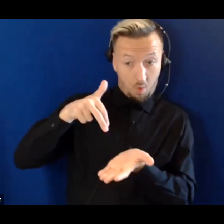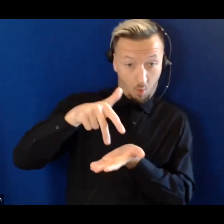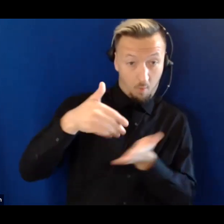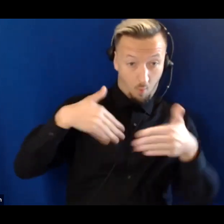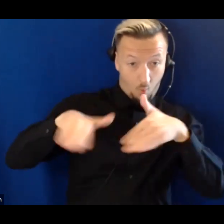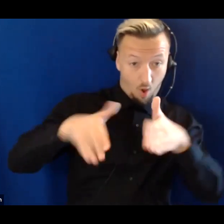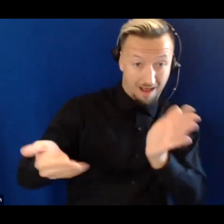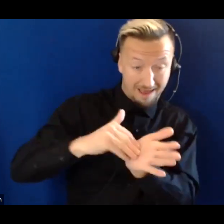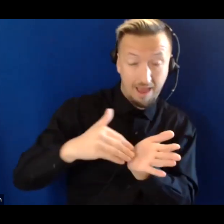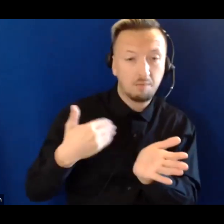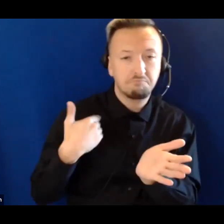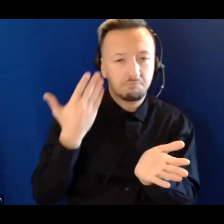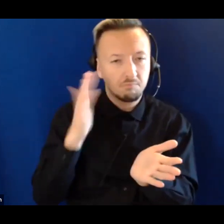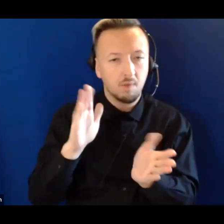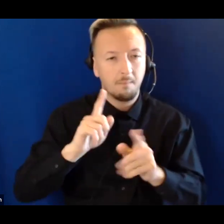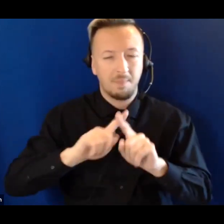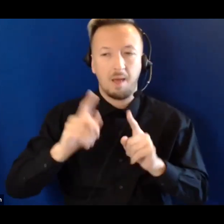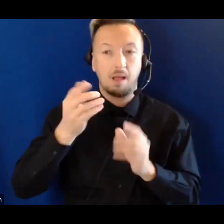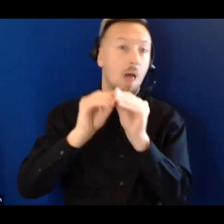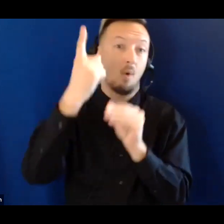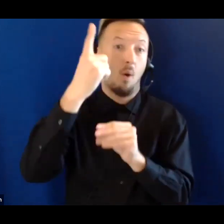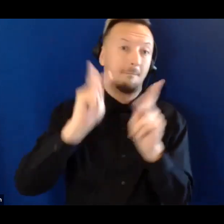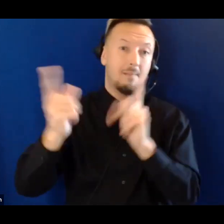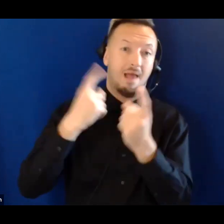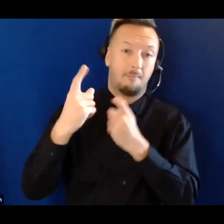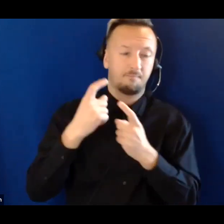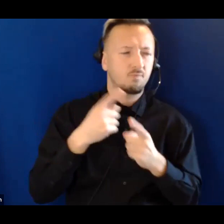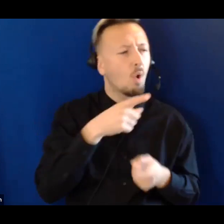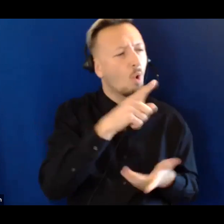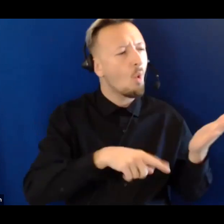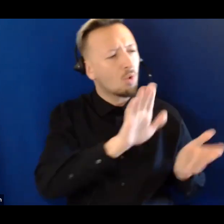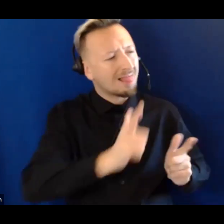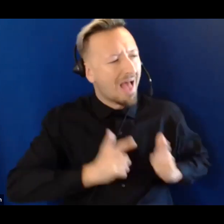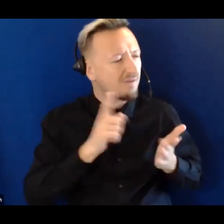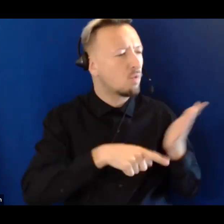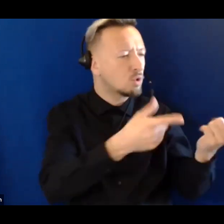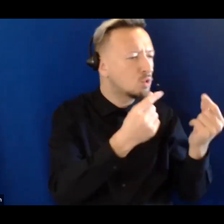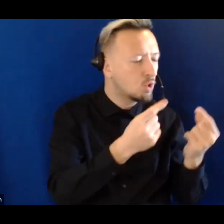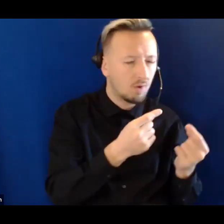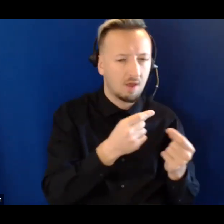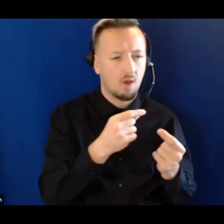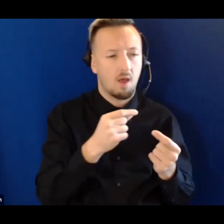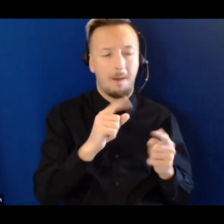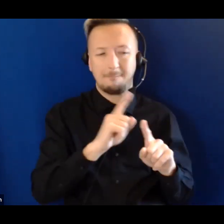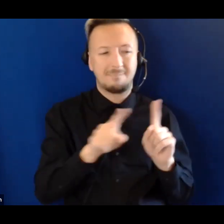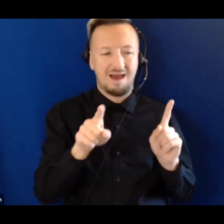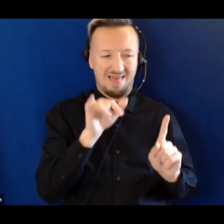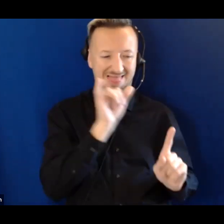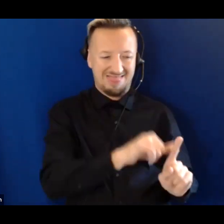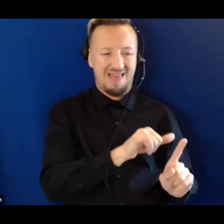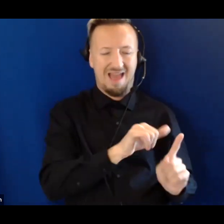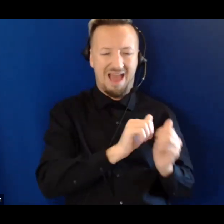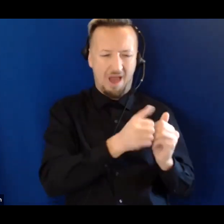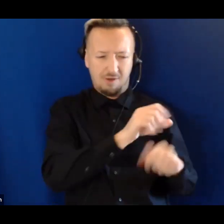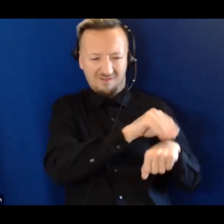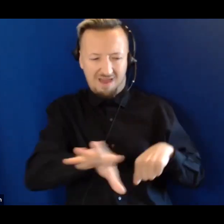from my experience, that's been the number one question of not what am I doing with my life, or how has it changed my perspective on my career, but